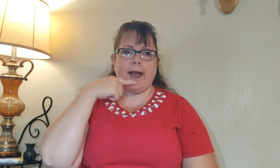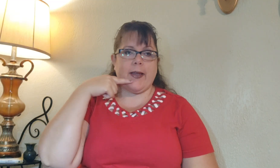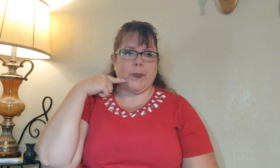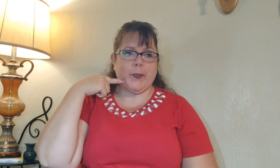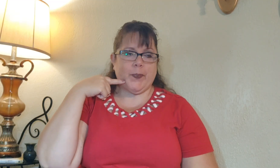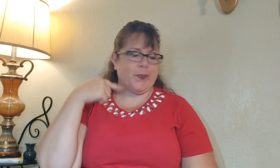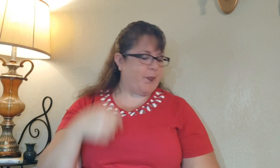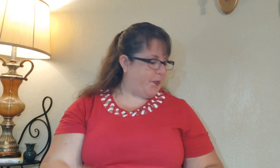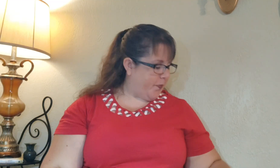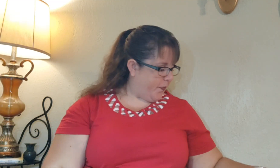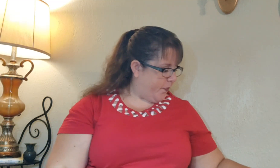dry.